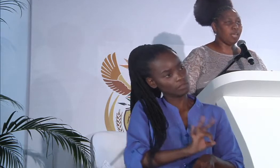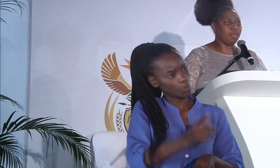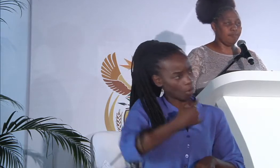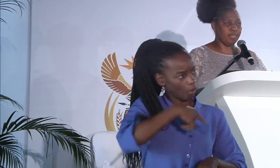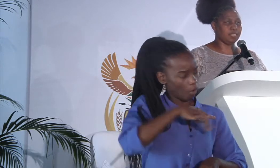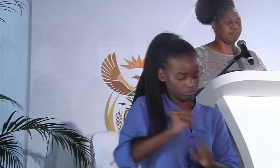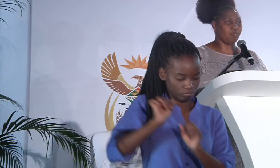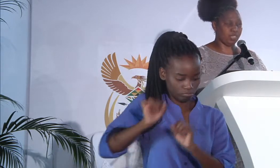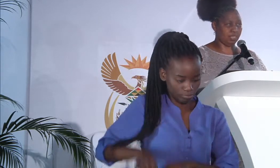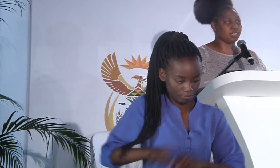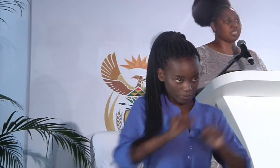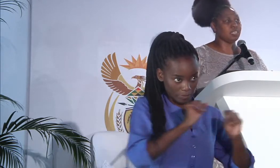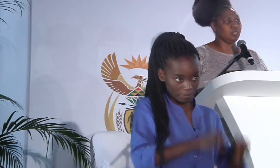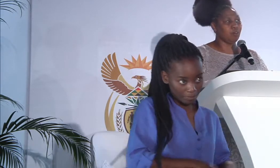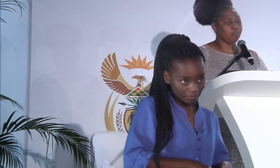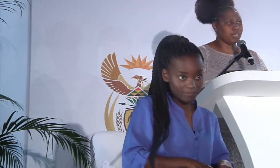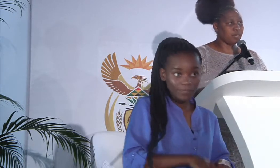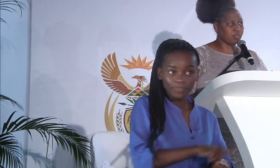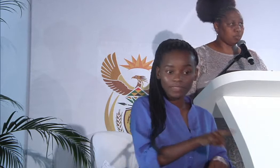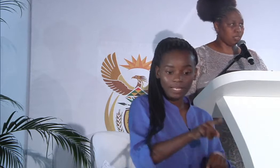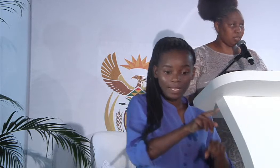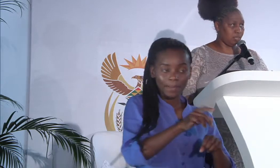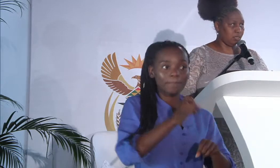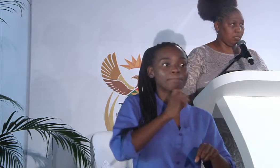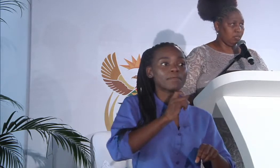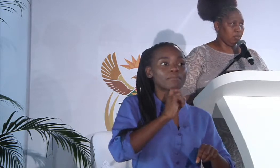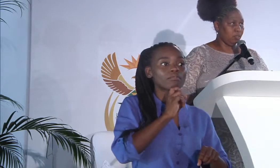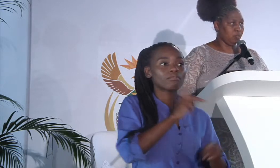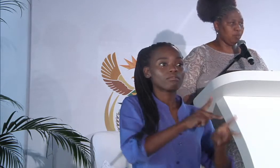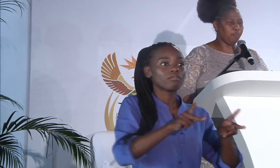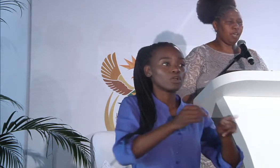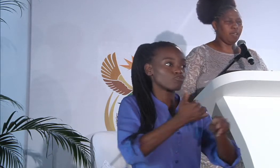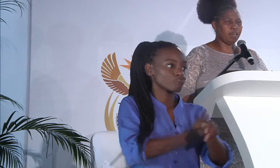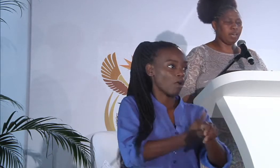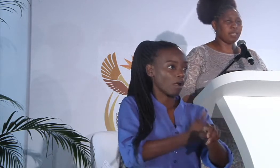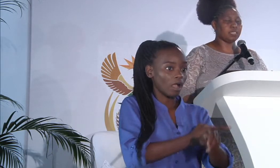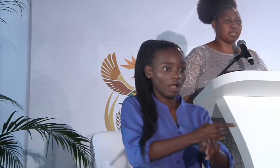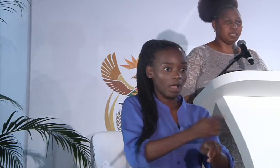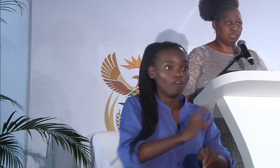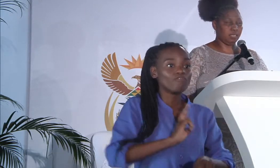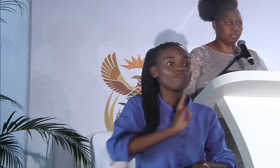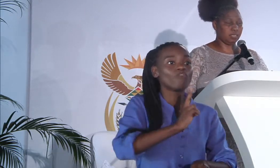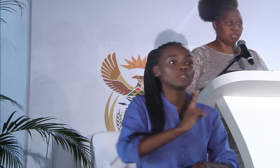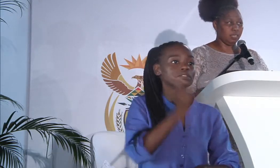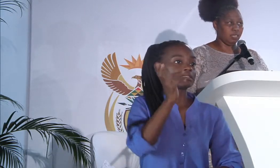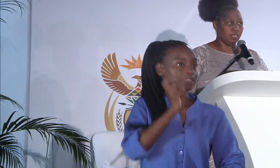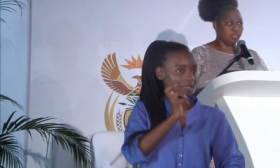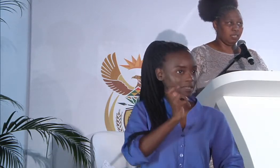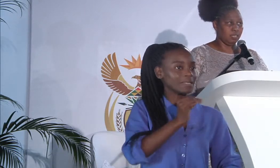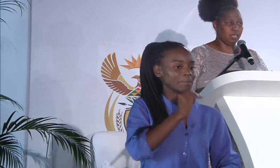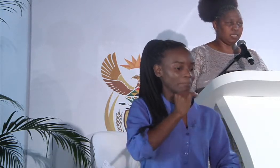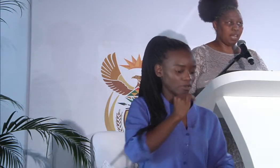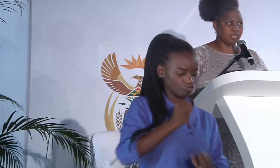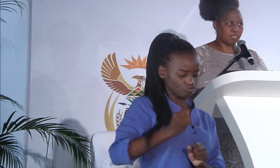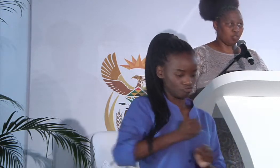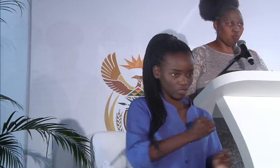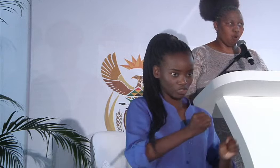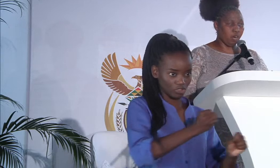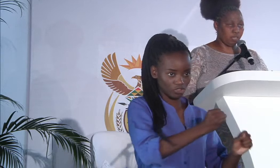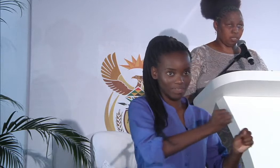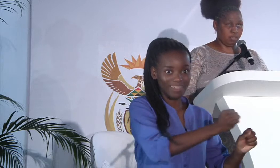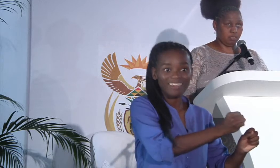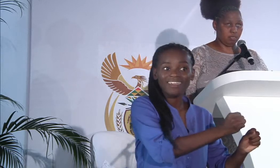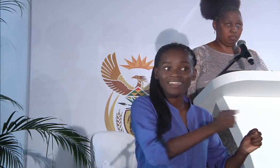you elevate the voices of drug users, you will forever write strategies that doesn't